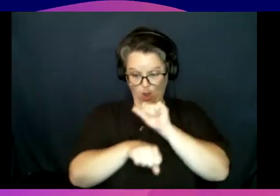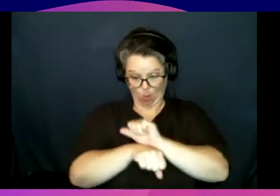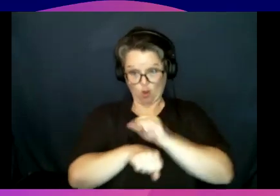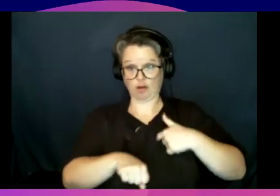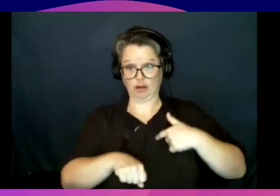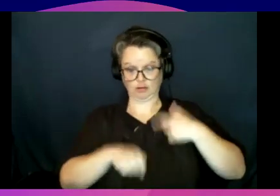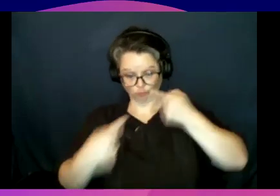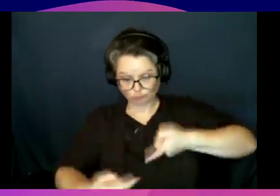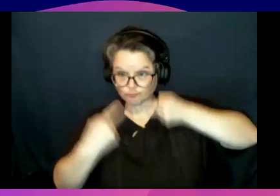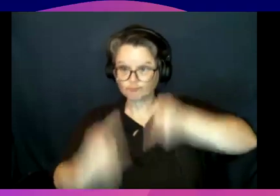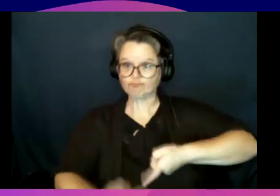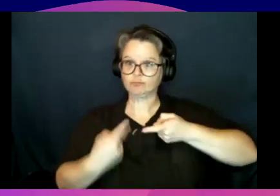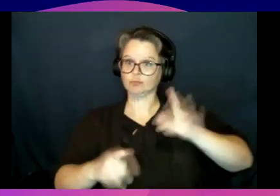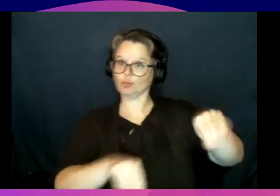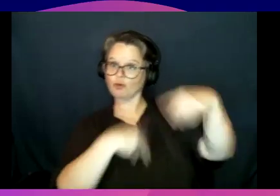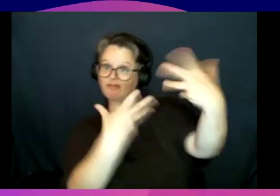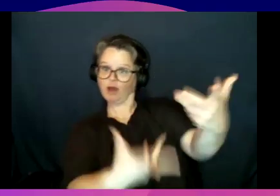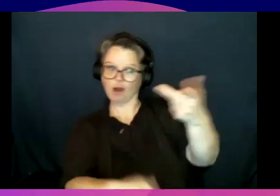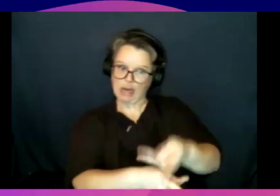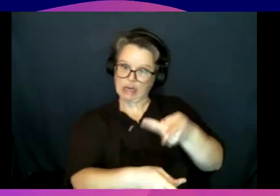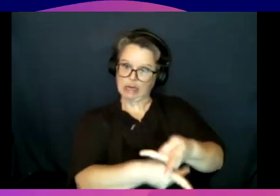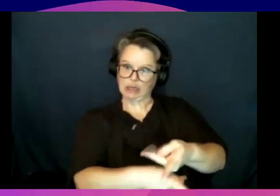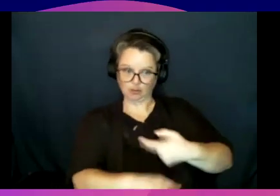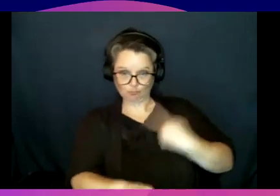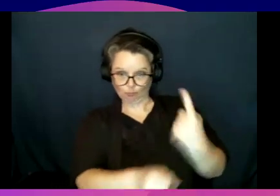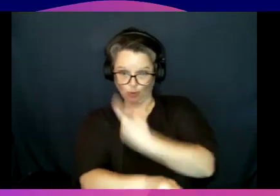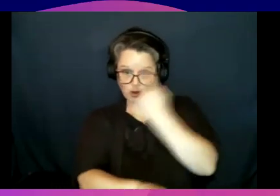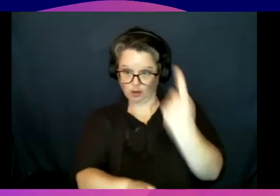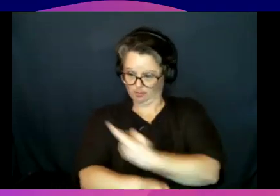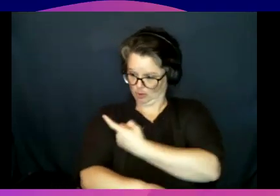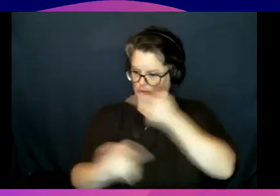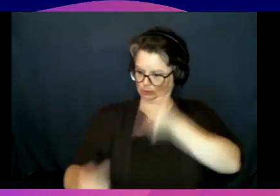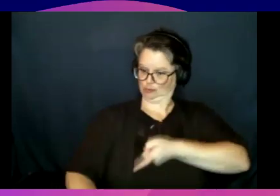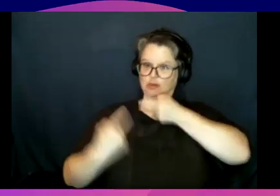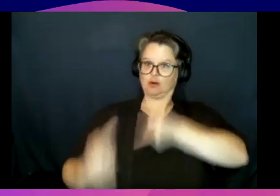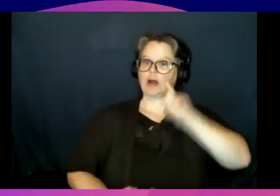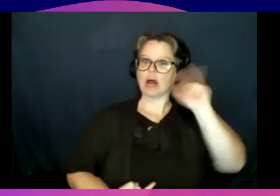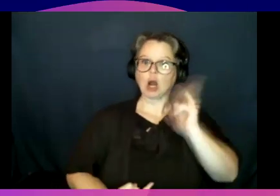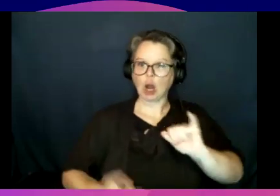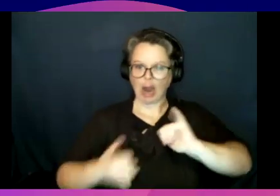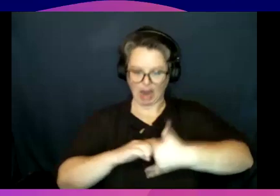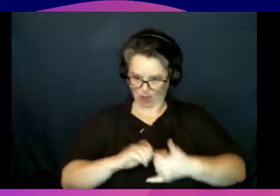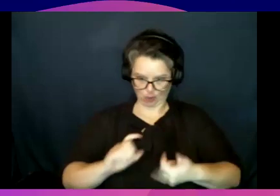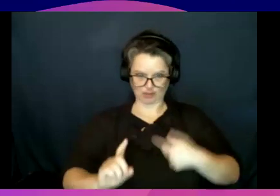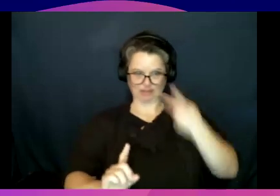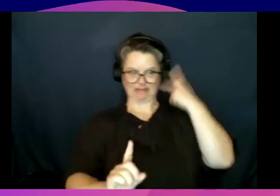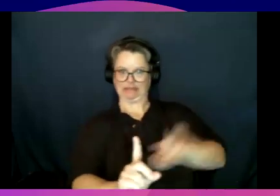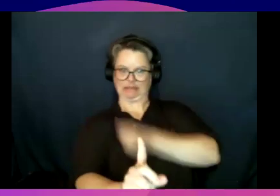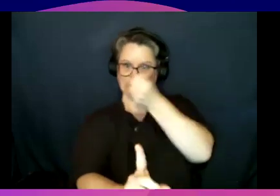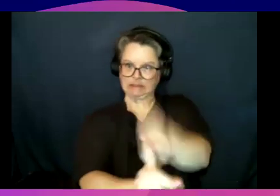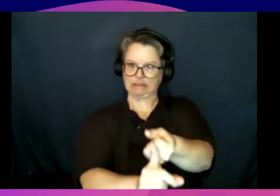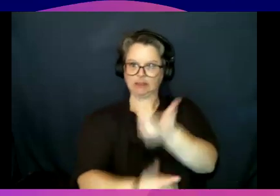be experiencing the trauma they're trying to support, and how that may be showing up in their bodies. So